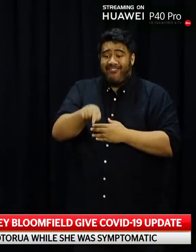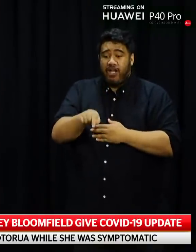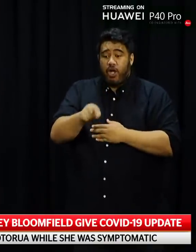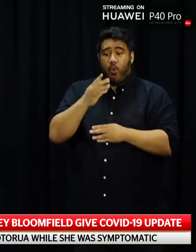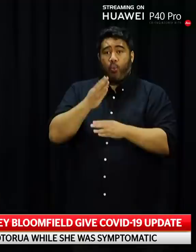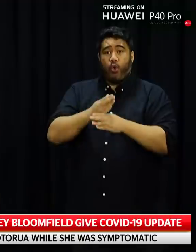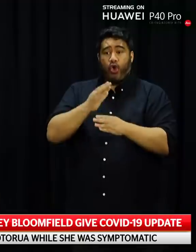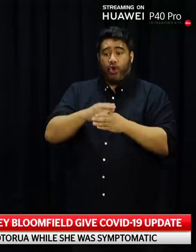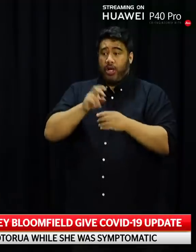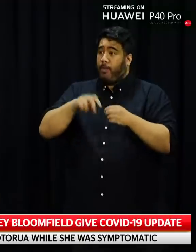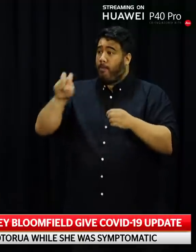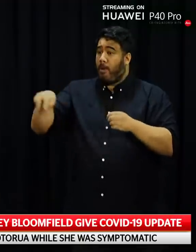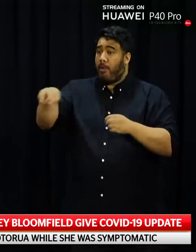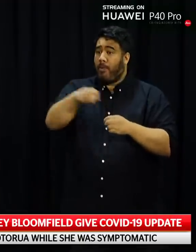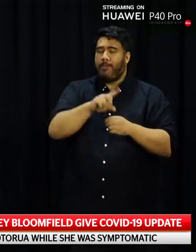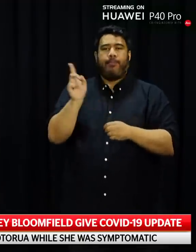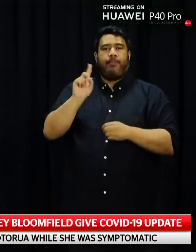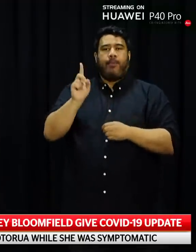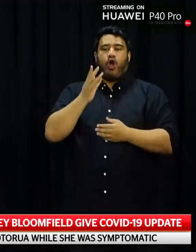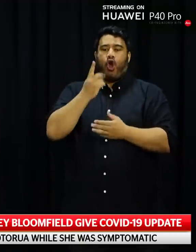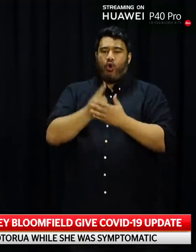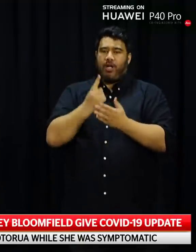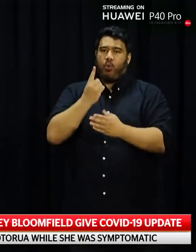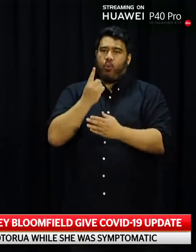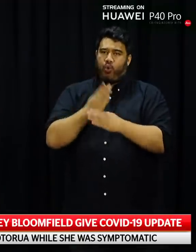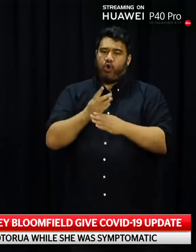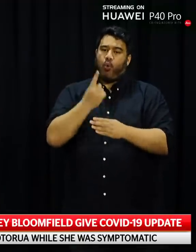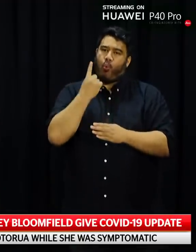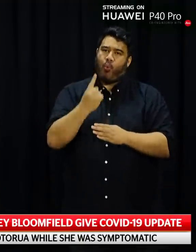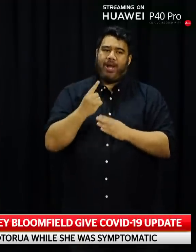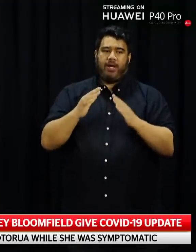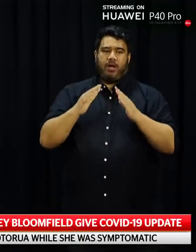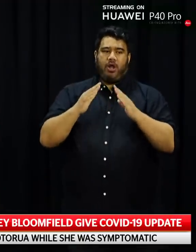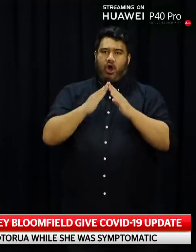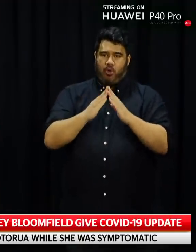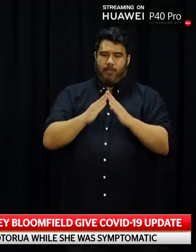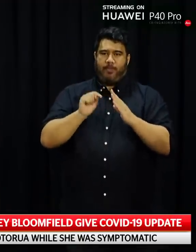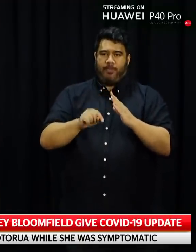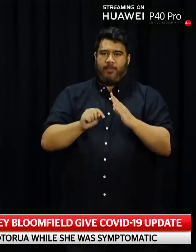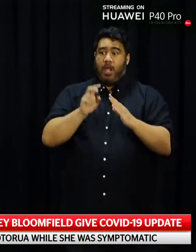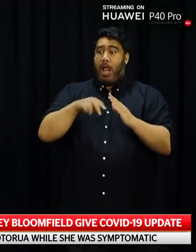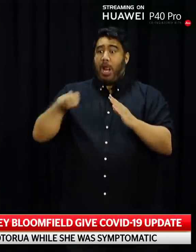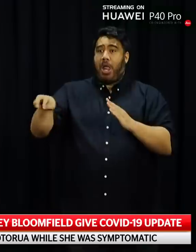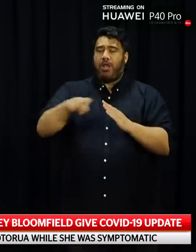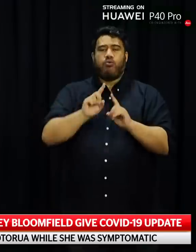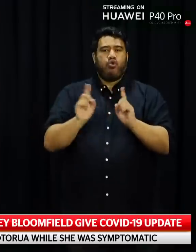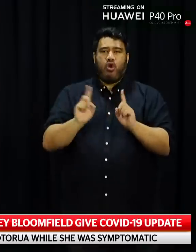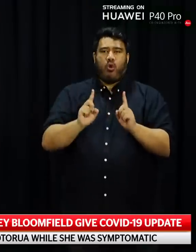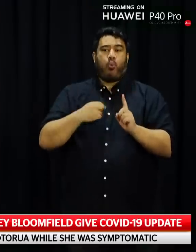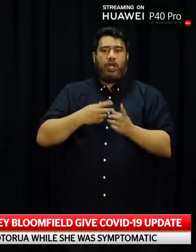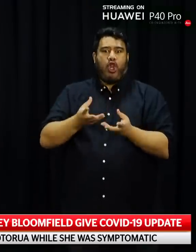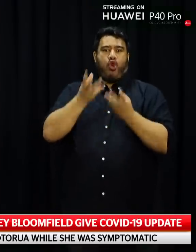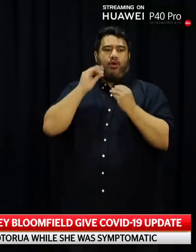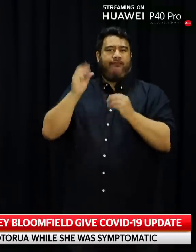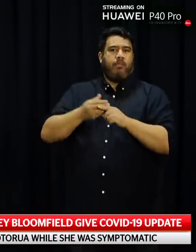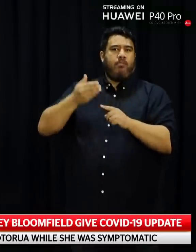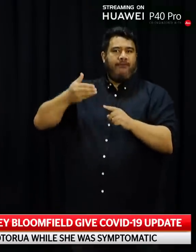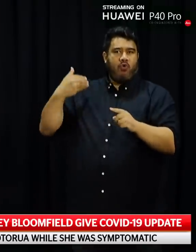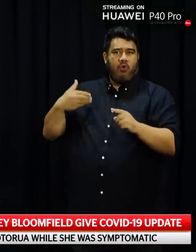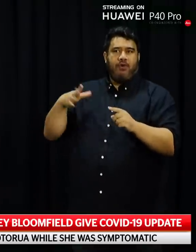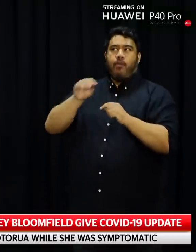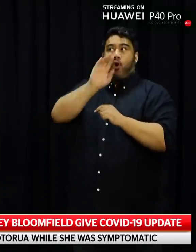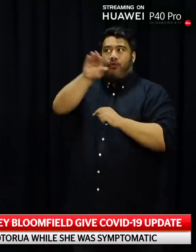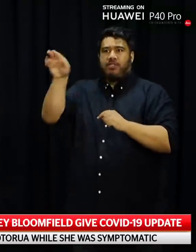and across multiple facilities. That's another lesson that's being learned from overseas, and we're working with the sector as we speak on